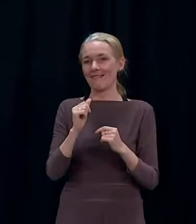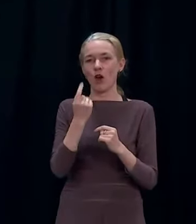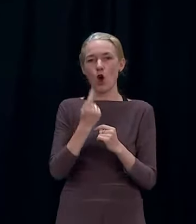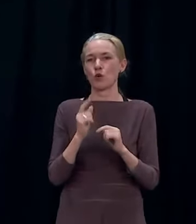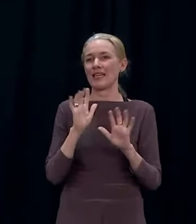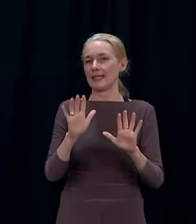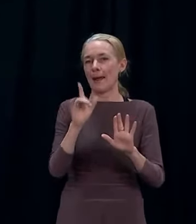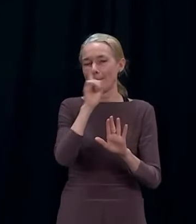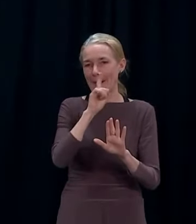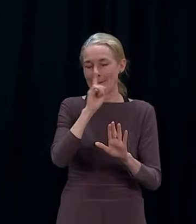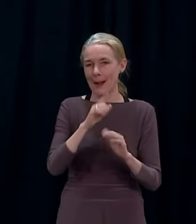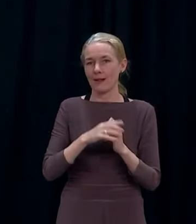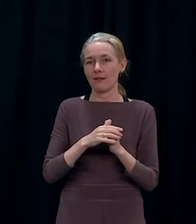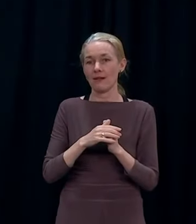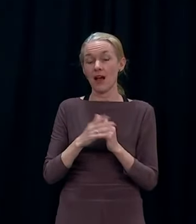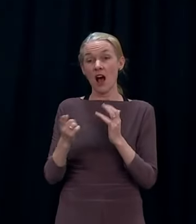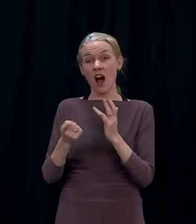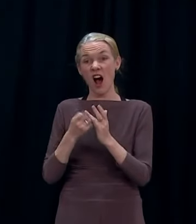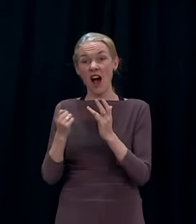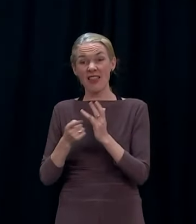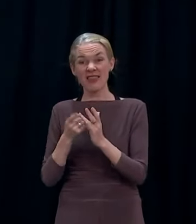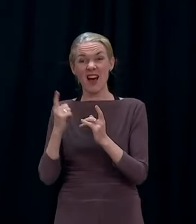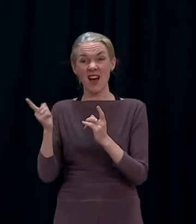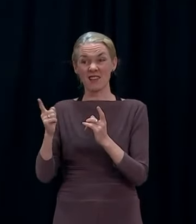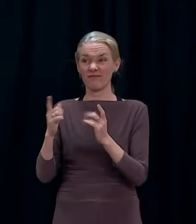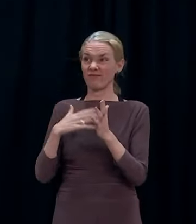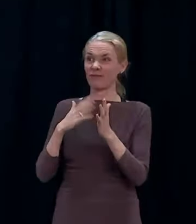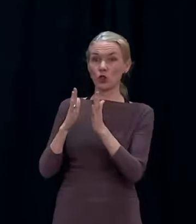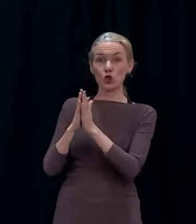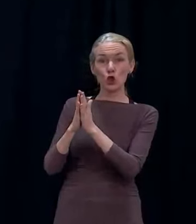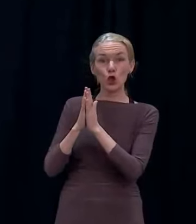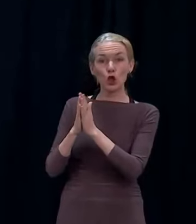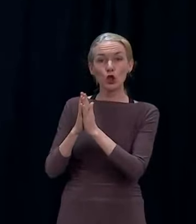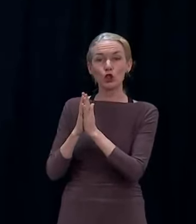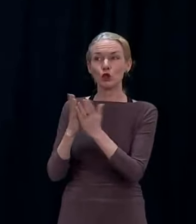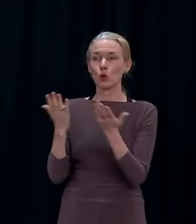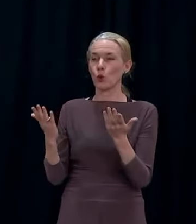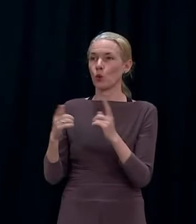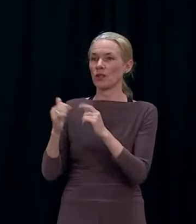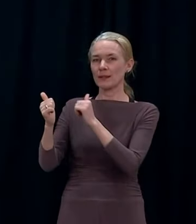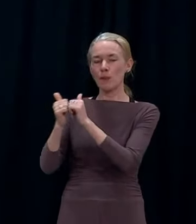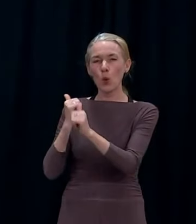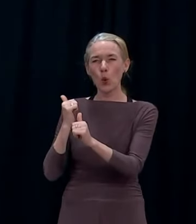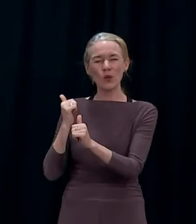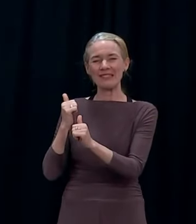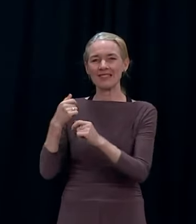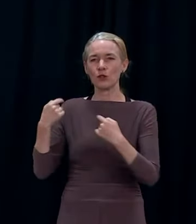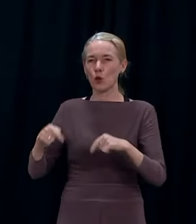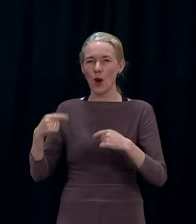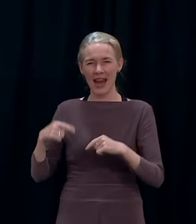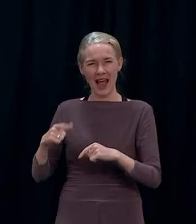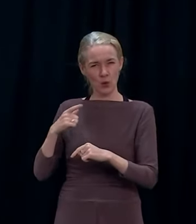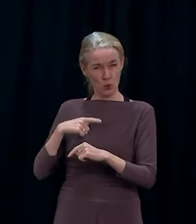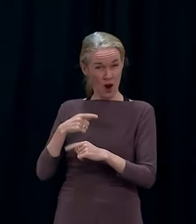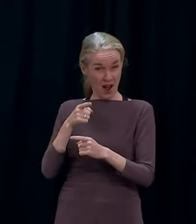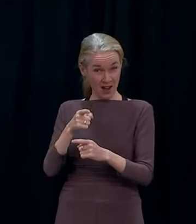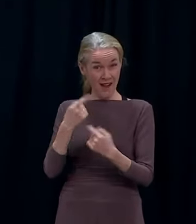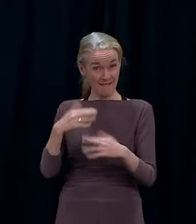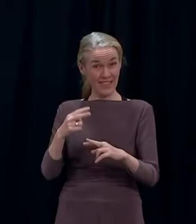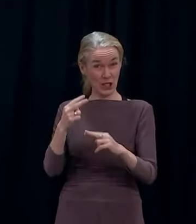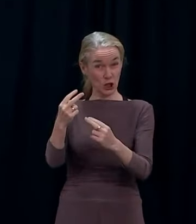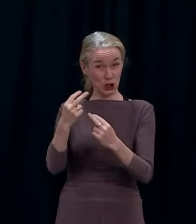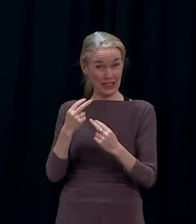social events are not permitted. We know from this outbreak it has been these types of gatherings that have seen the